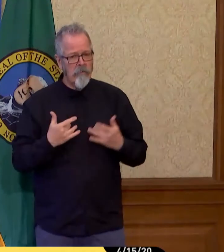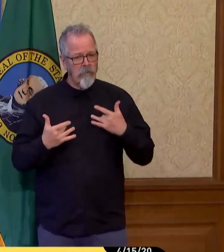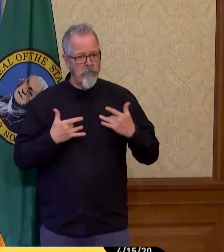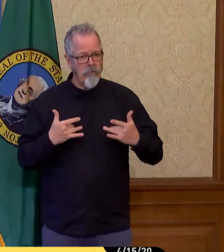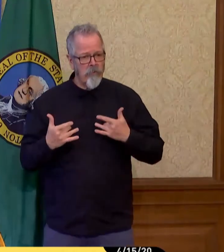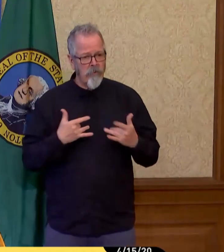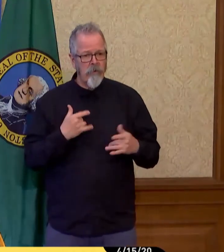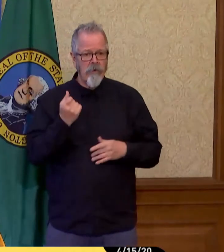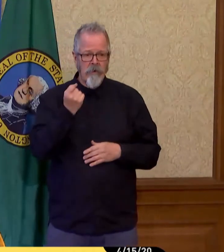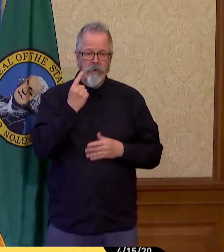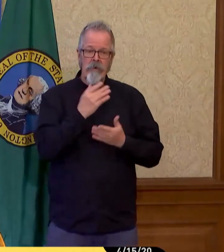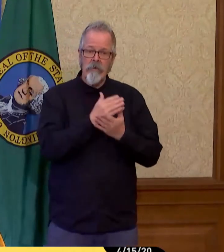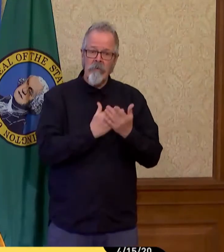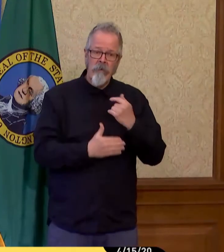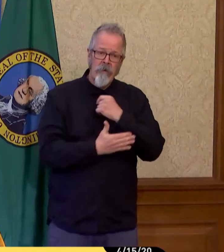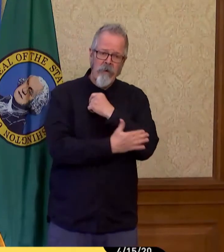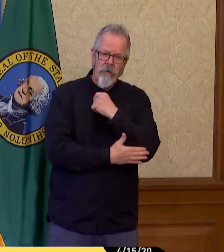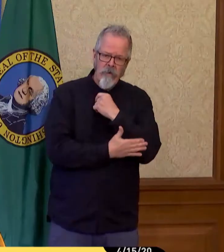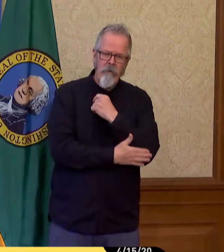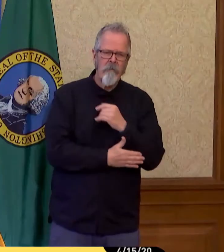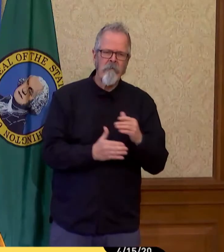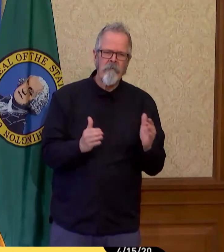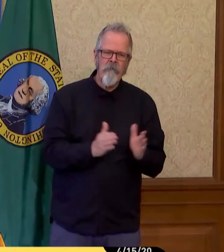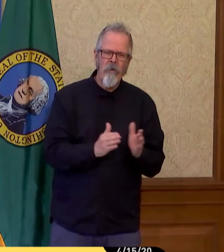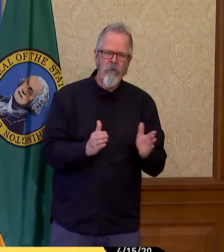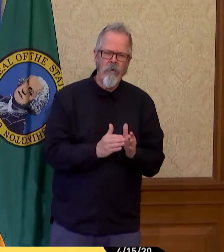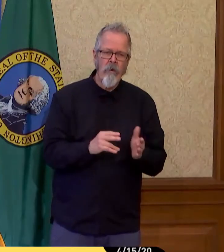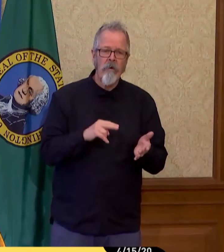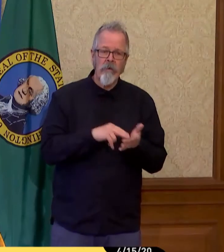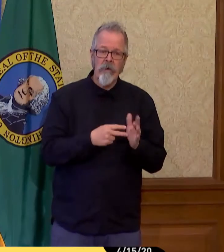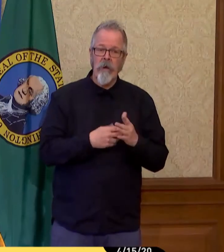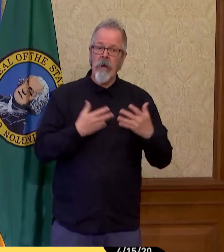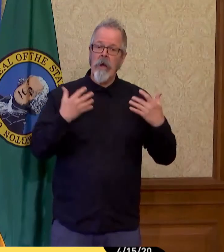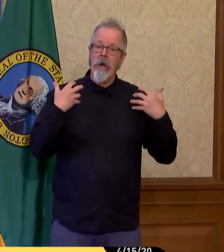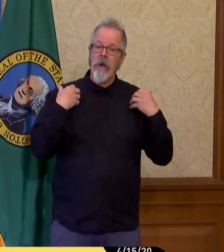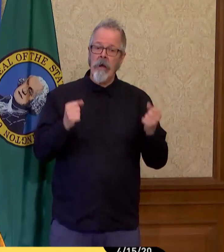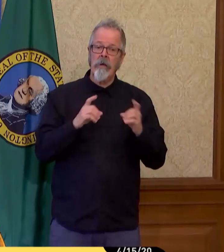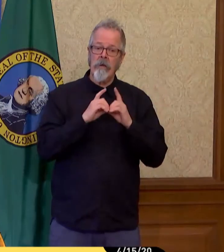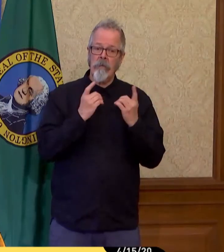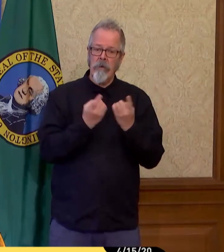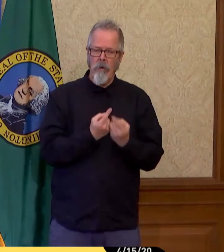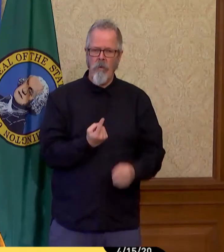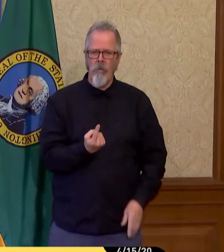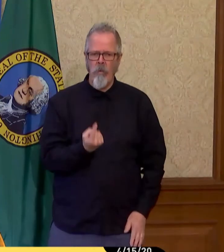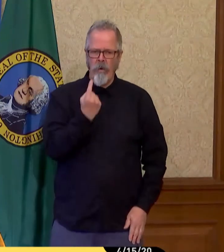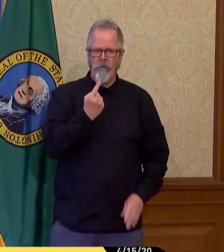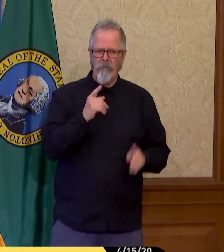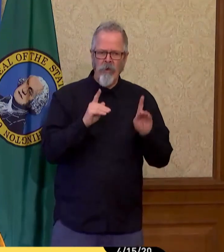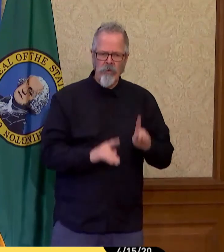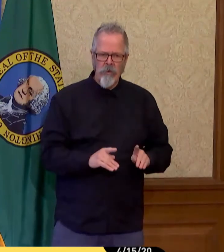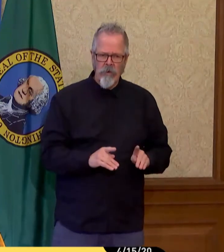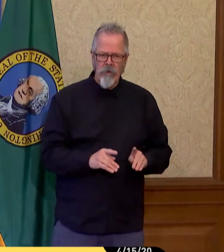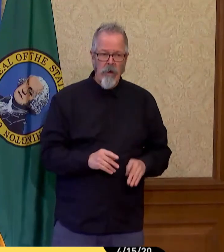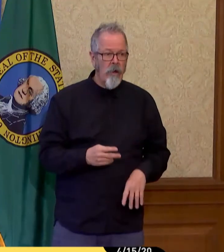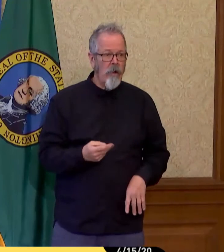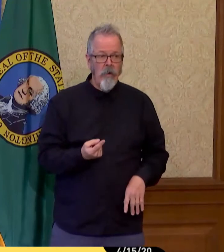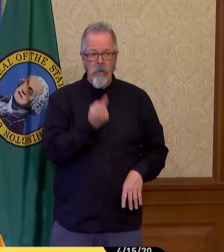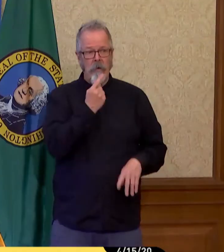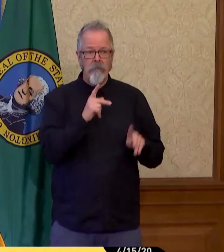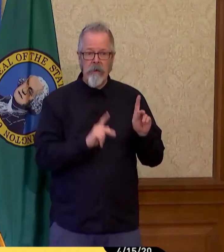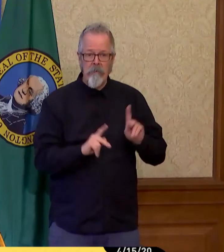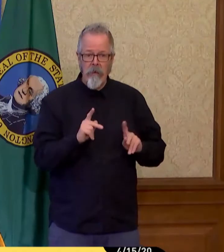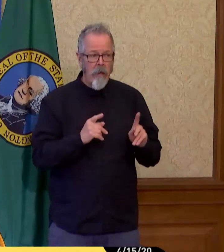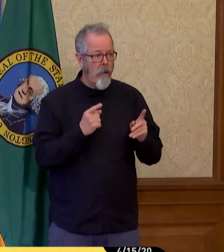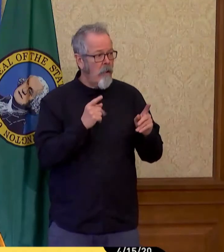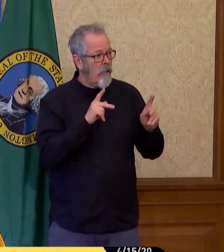all the counties, but particularly those counties. I've talked to John Weisman about this subject today as we're developing this plan, and it